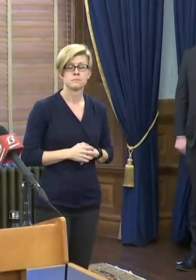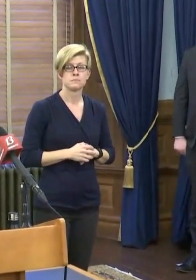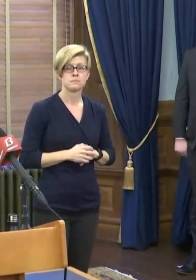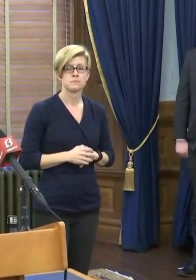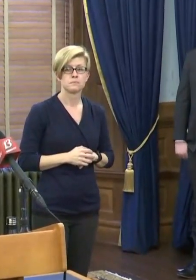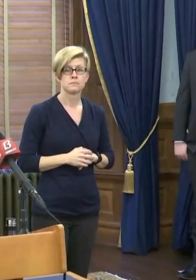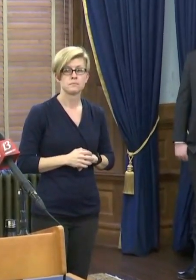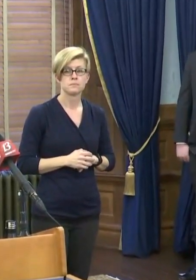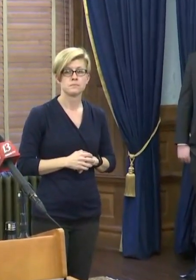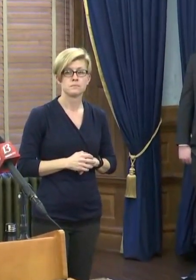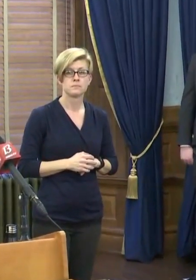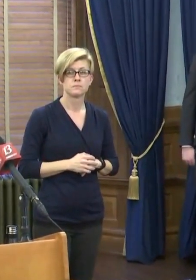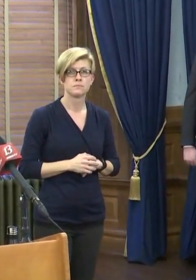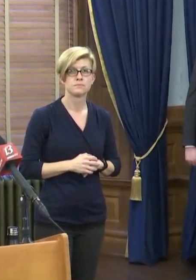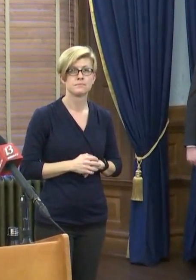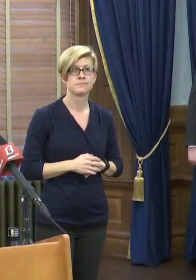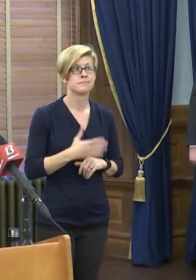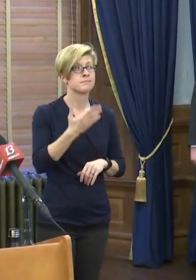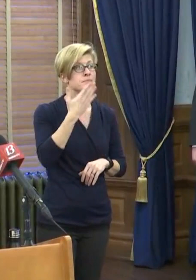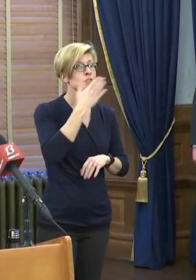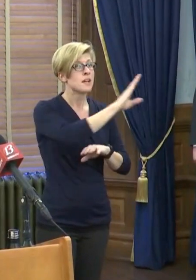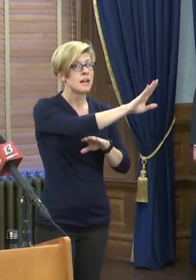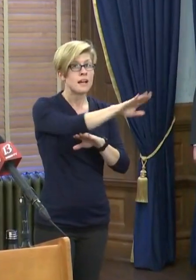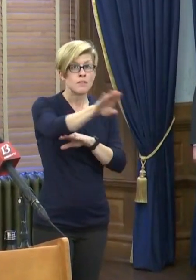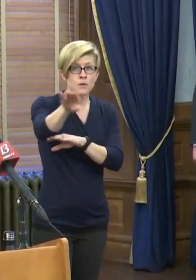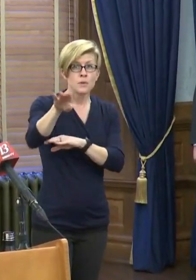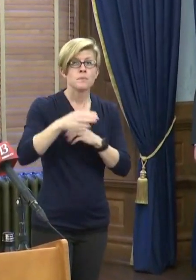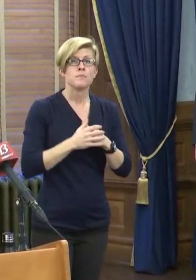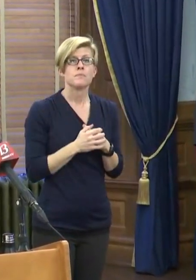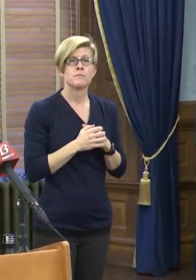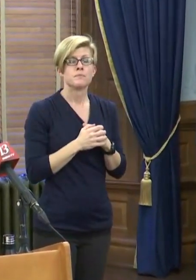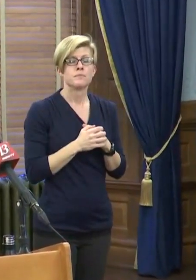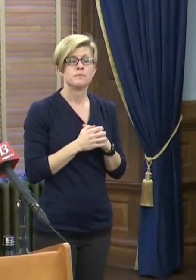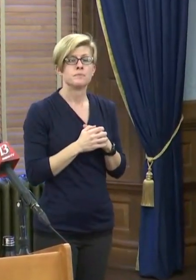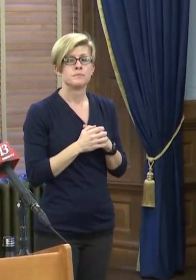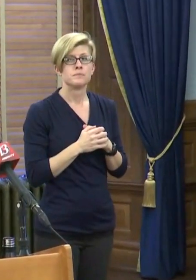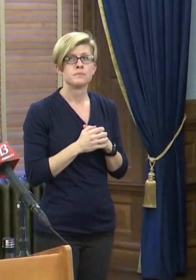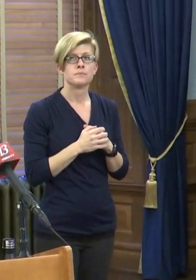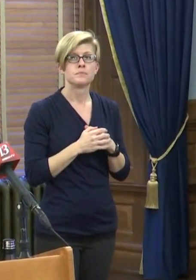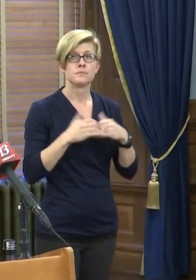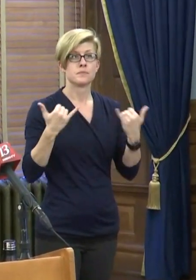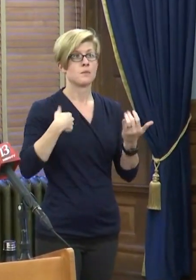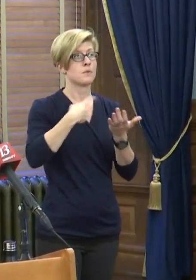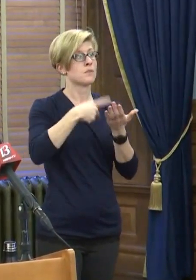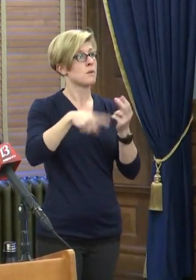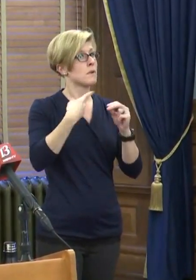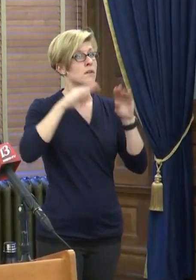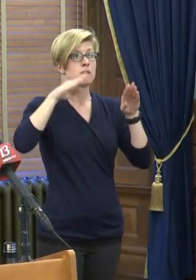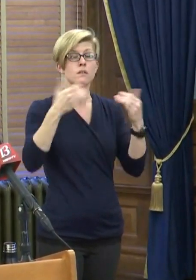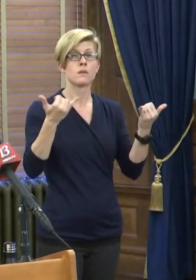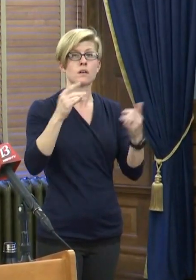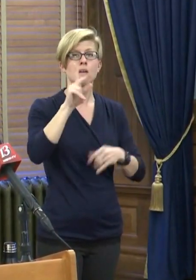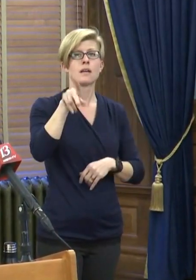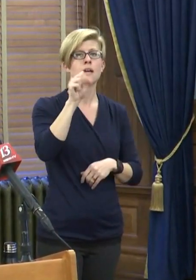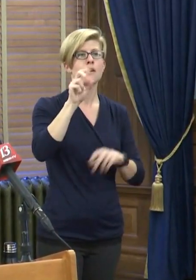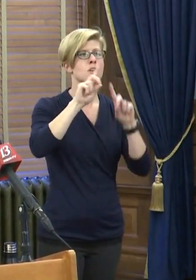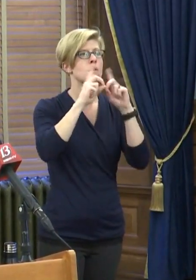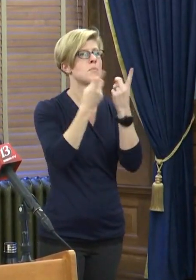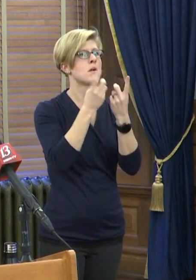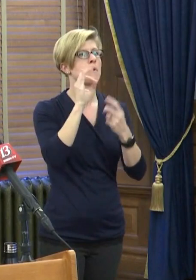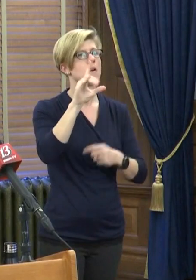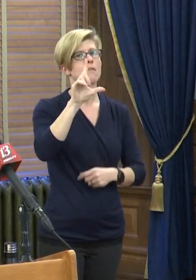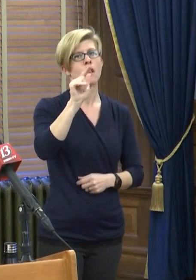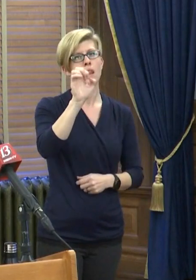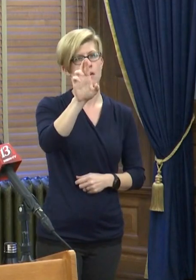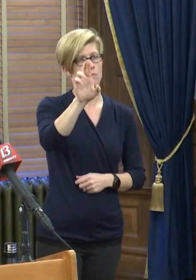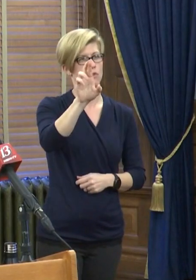So, good afternoon, everybody. I want to talk about the Kansas Department of Labor. I want to first